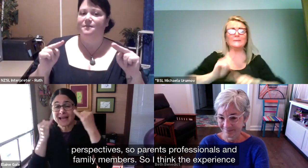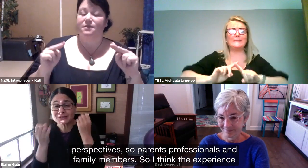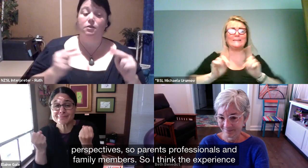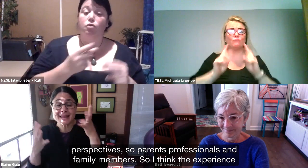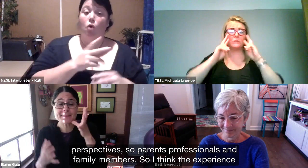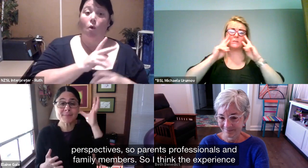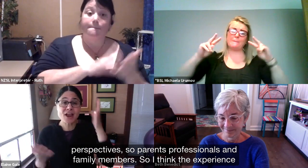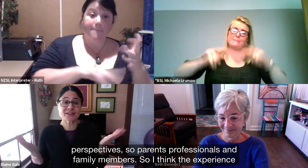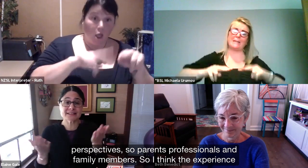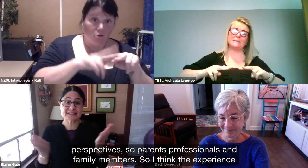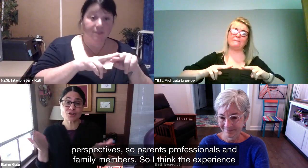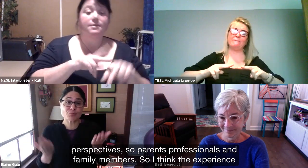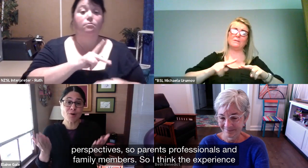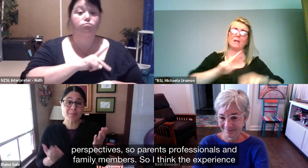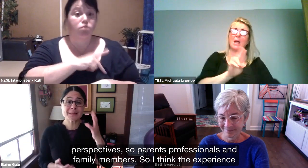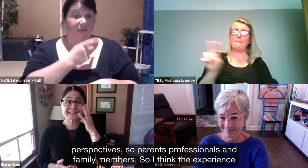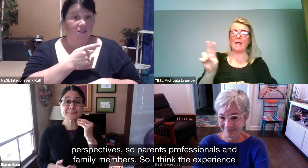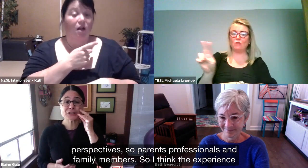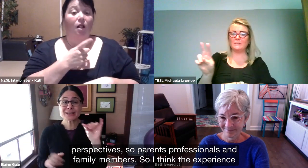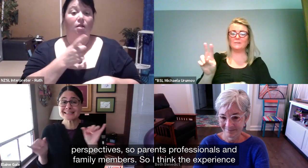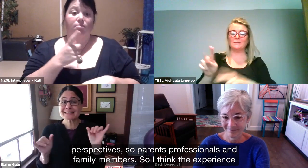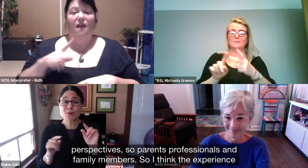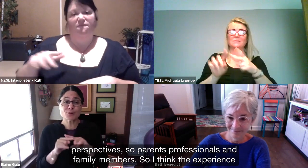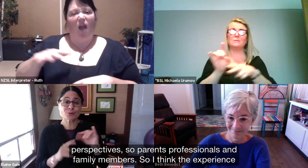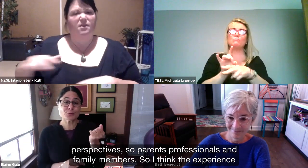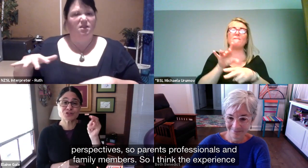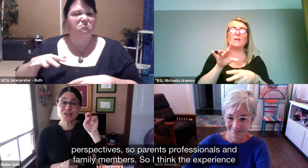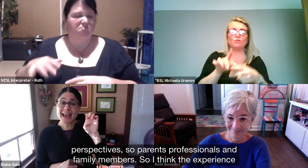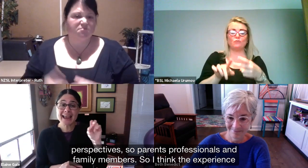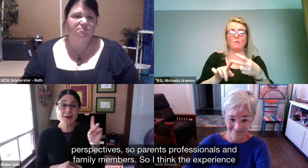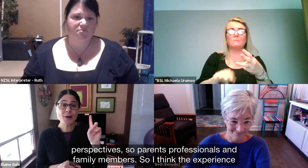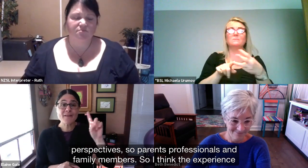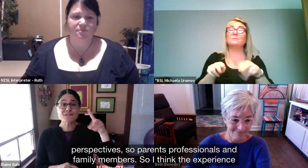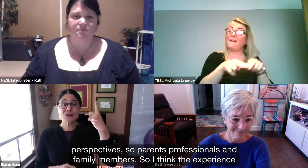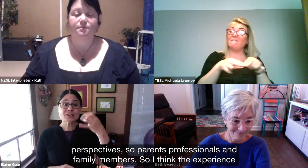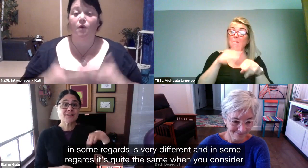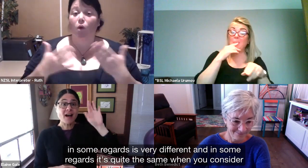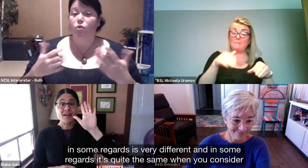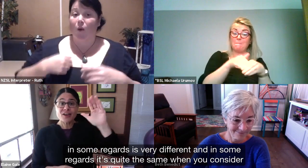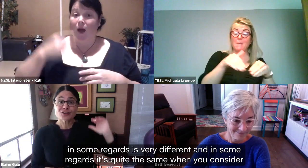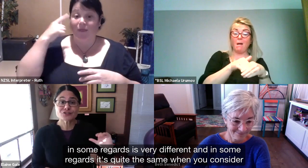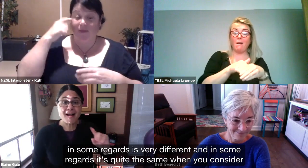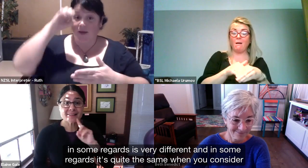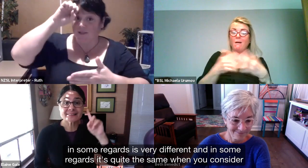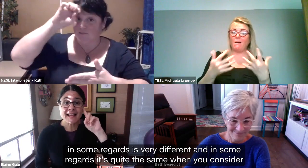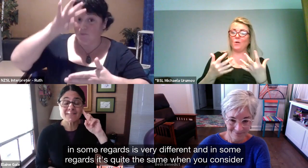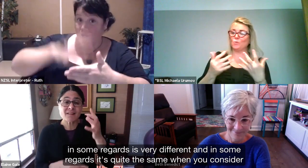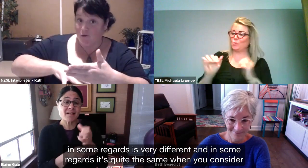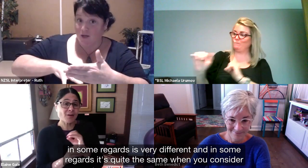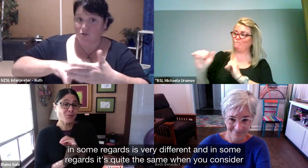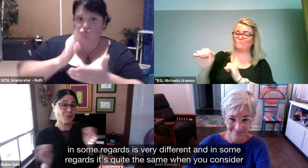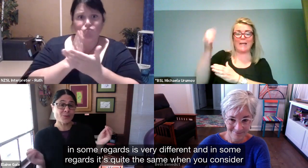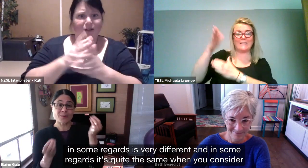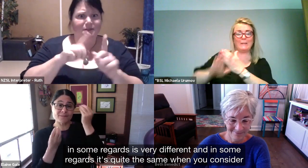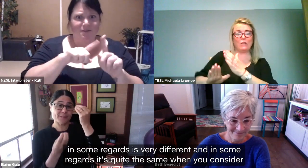and family members. So, I think the experience in some regards is very different,